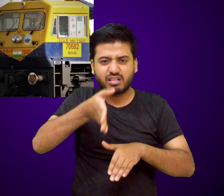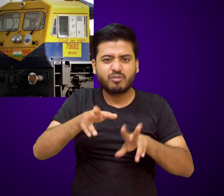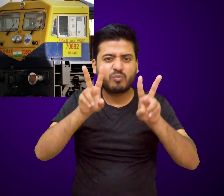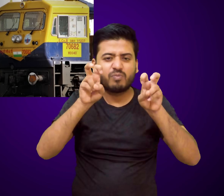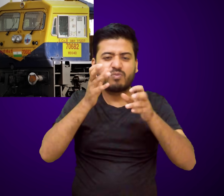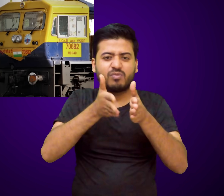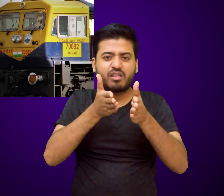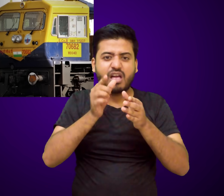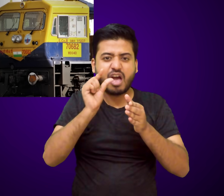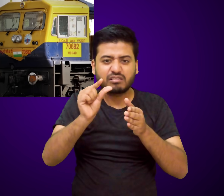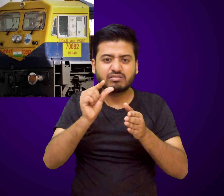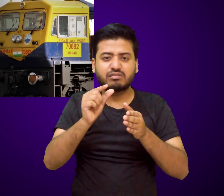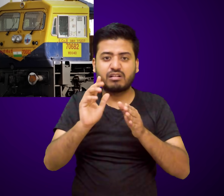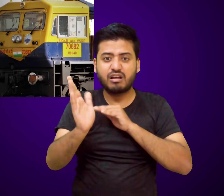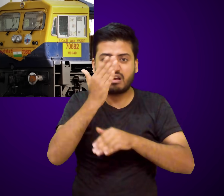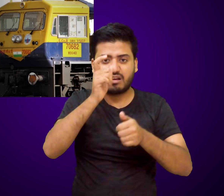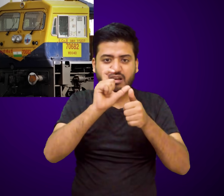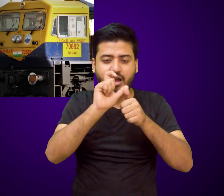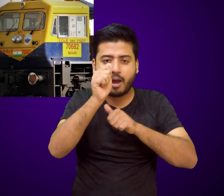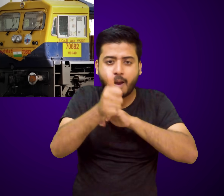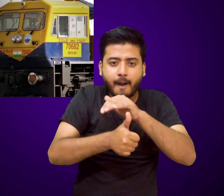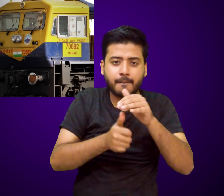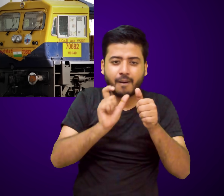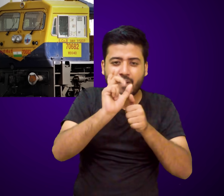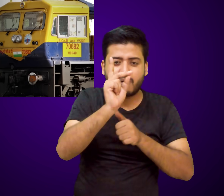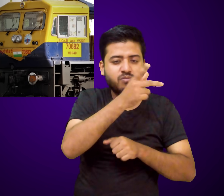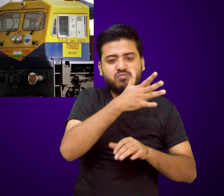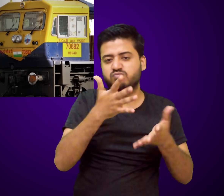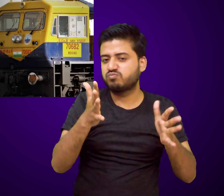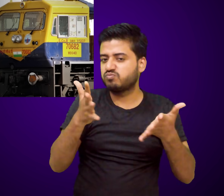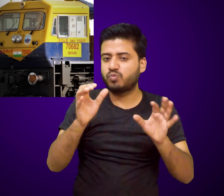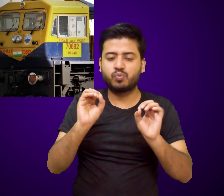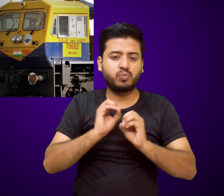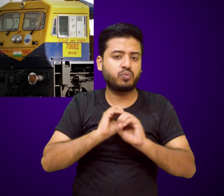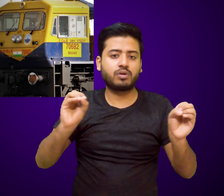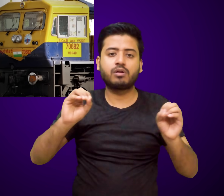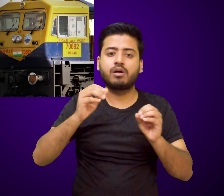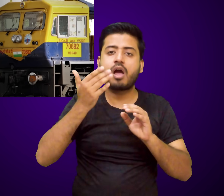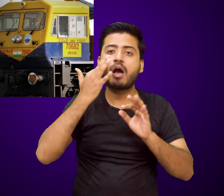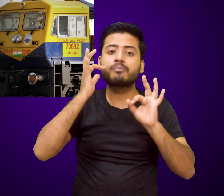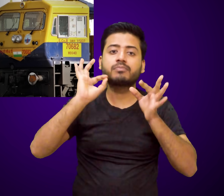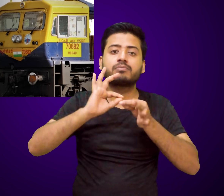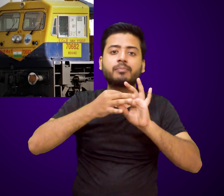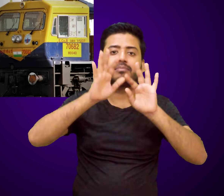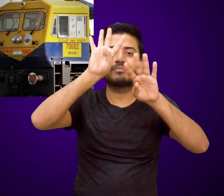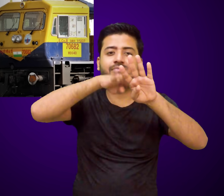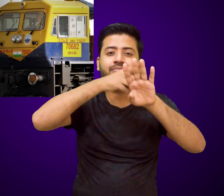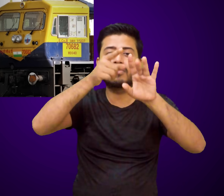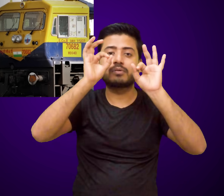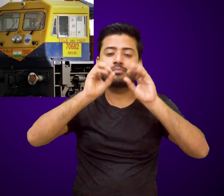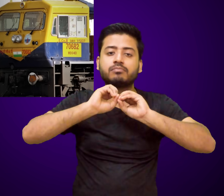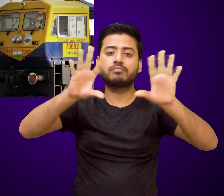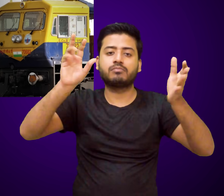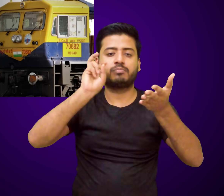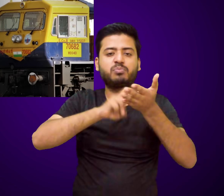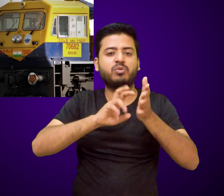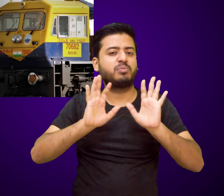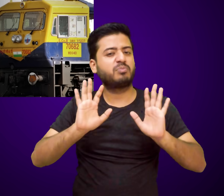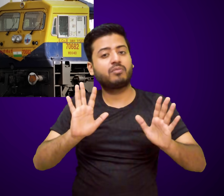a mismatch can lead to rejection. Eligibility criteria not met. The applicant did not meet the specific disability